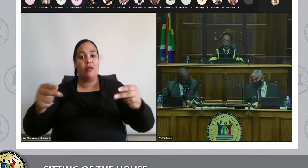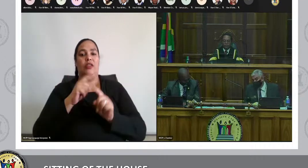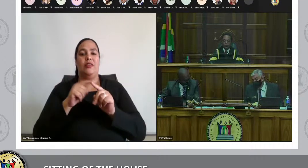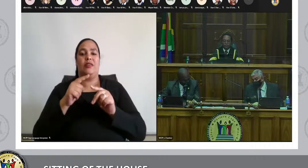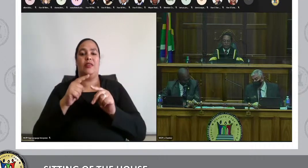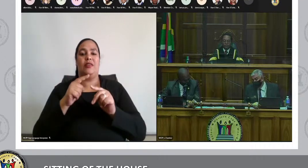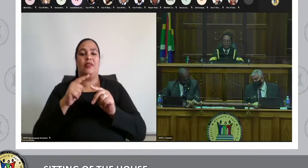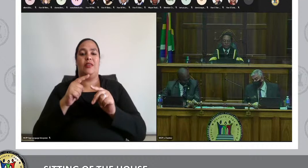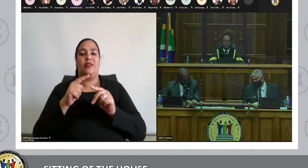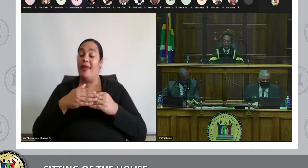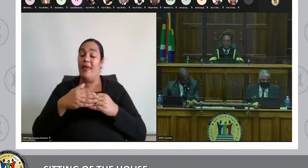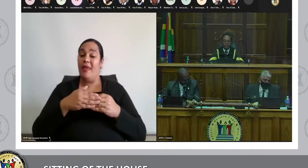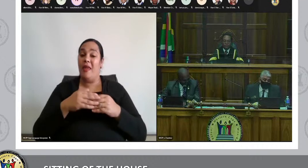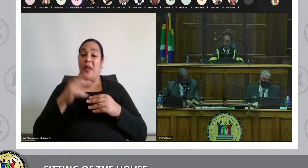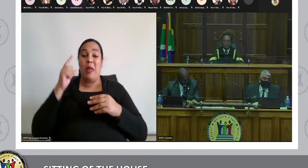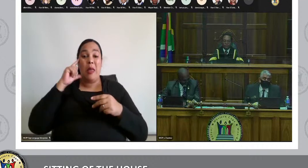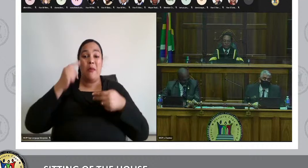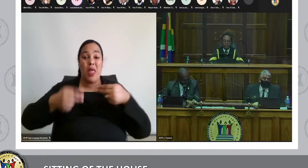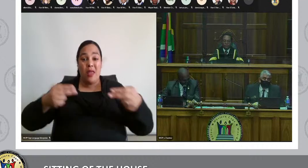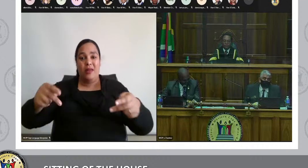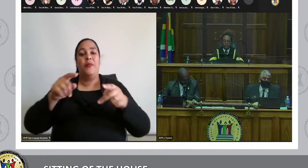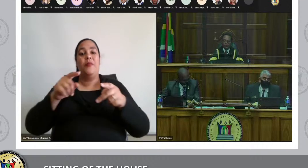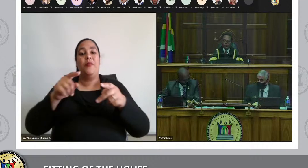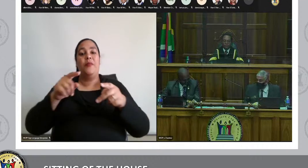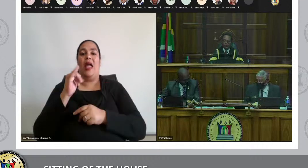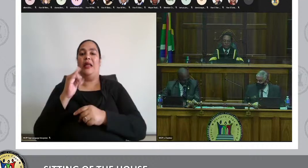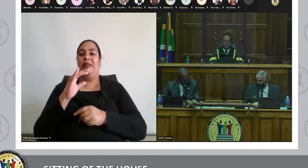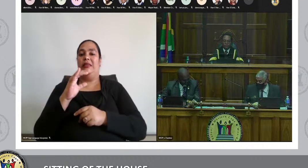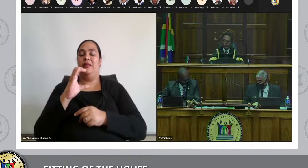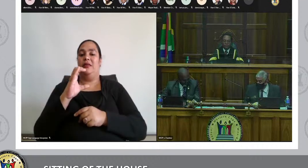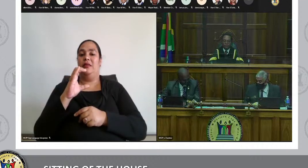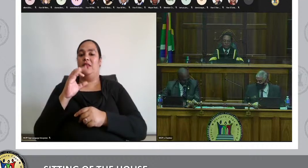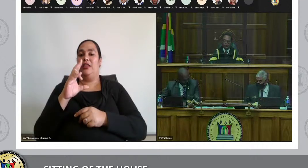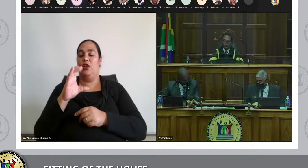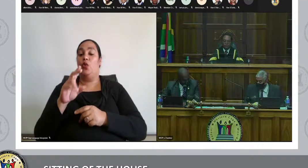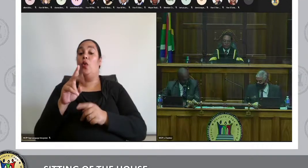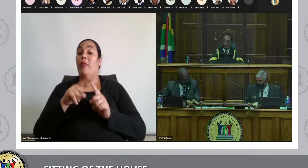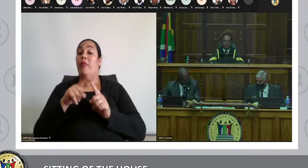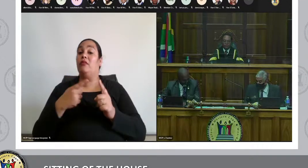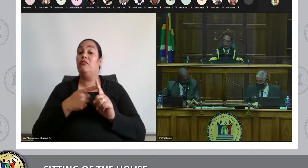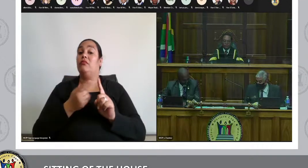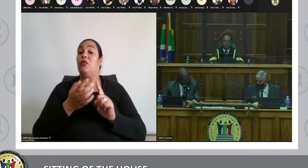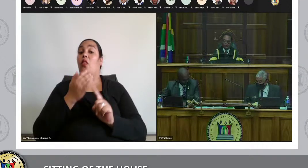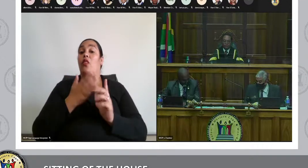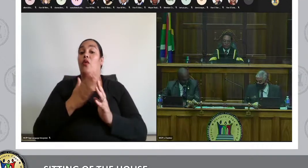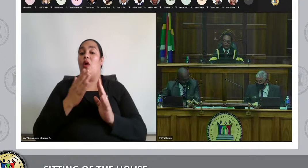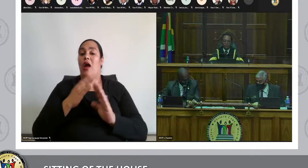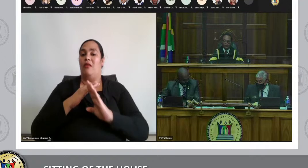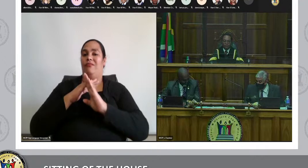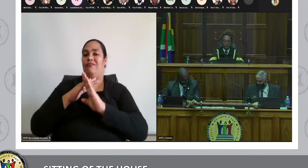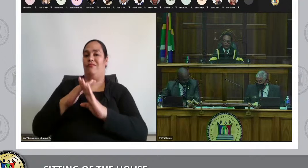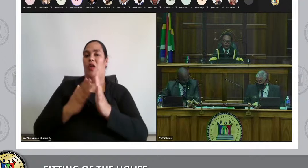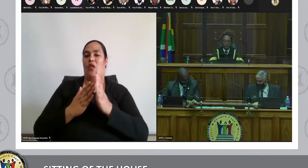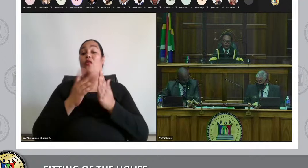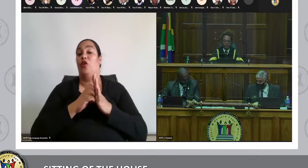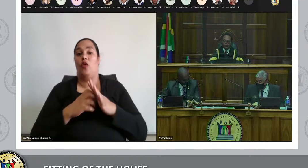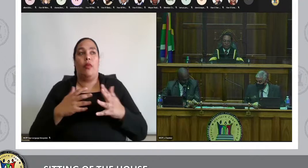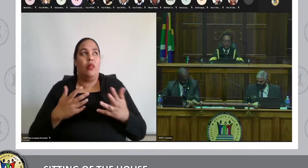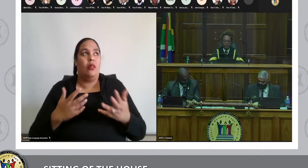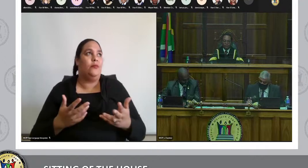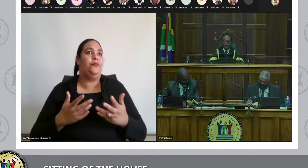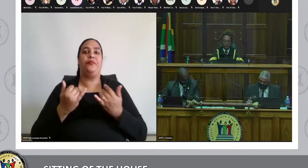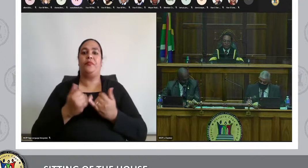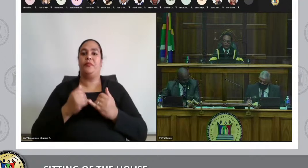care intensive care beds occupancy. These triggers are accompanied by recommended restrictions, for example,